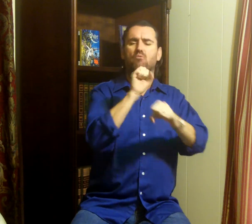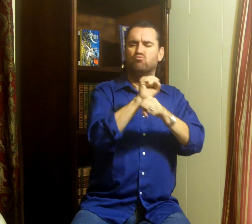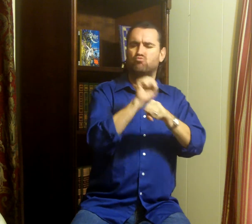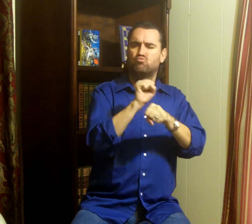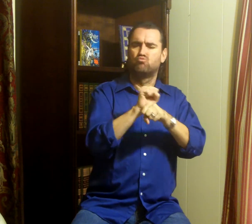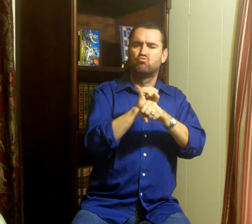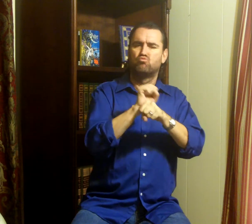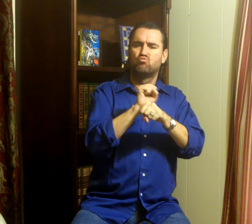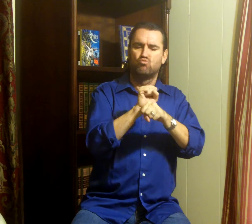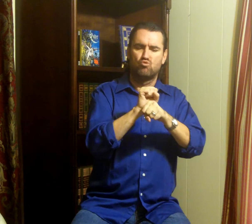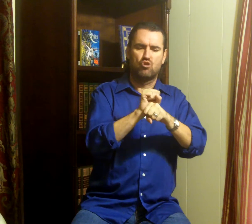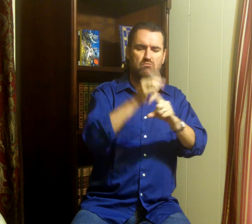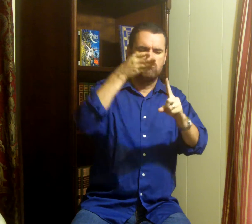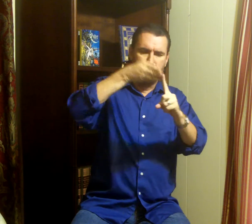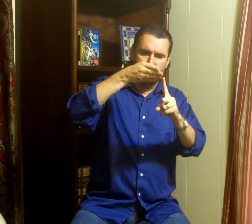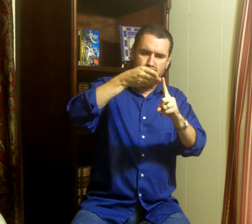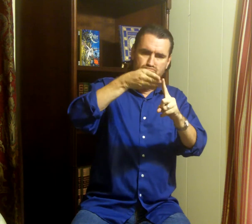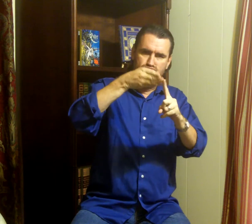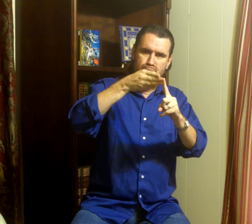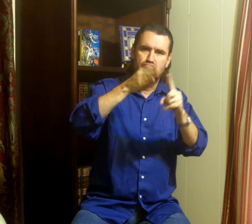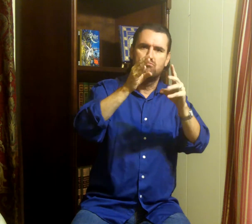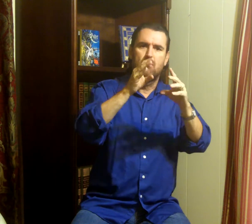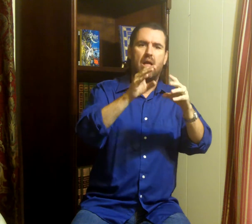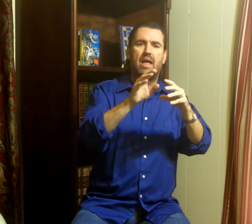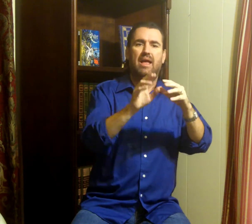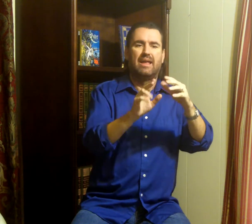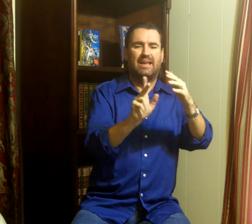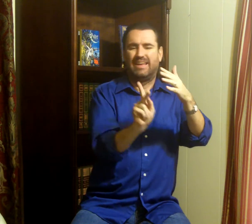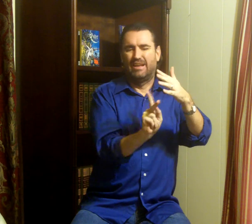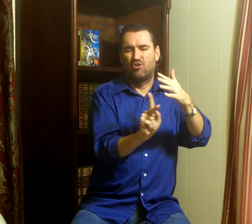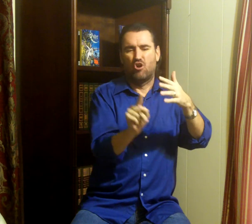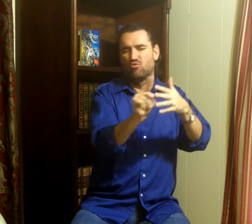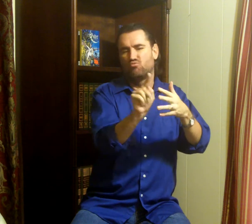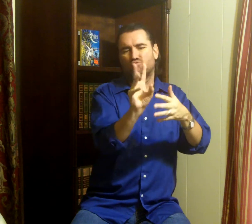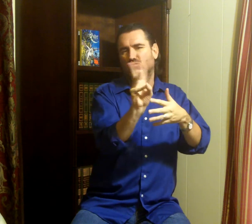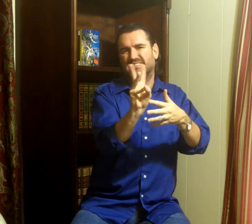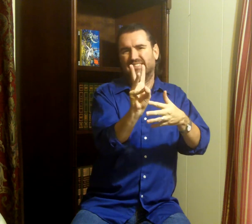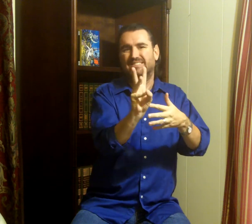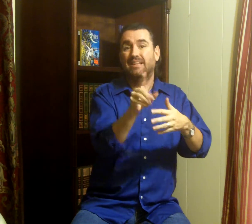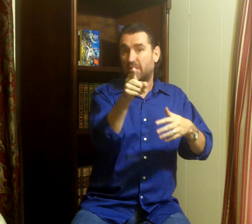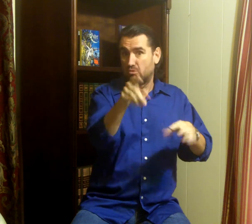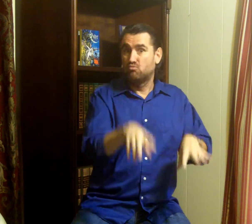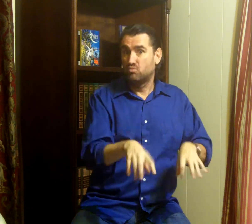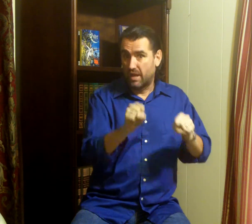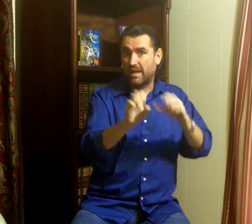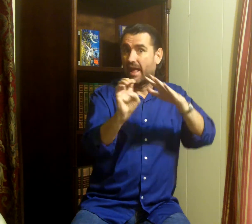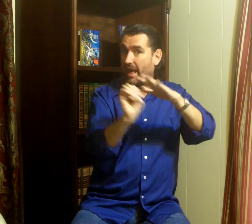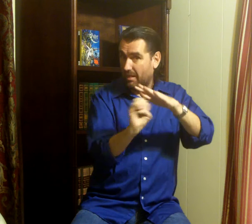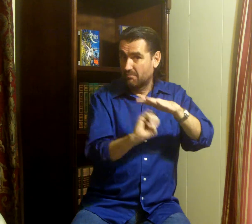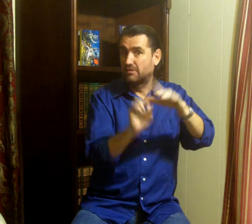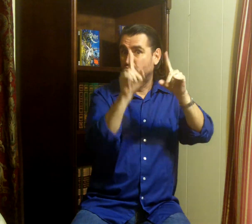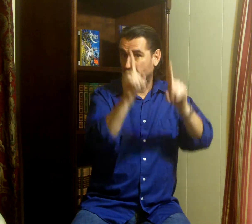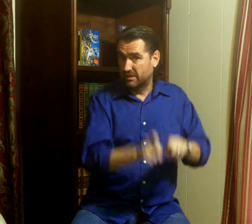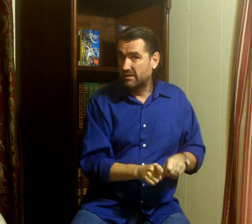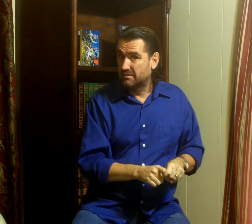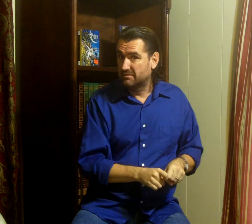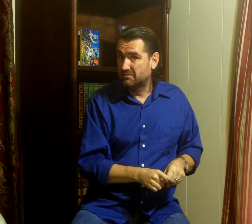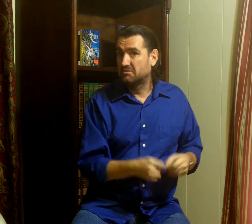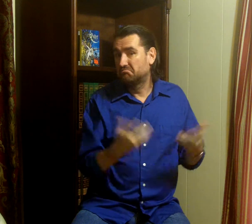pre-certified interpreter in an educational setting, you just take the test at the level that you're most comfortable with. And in California,